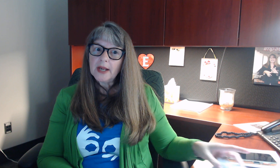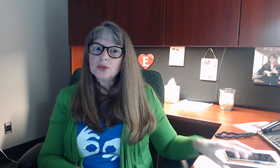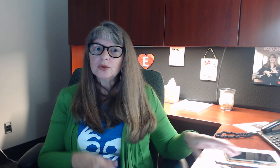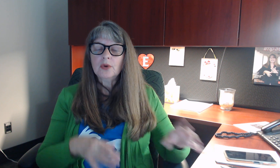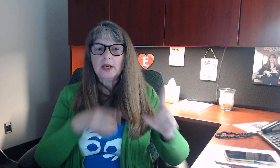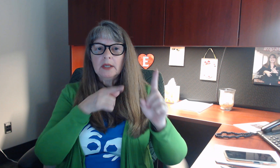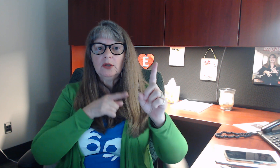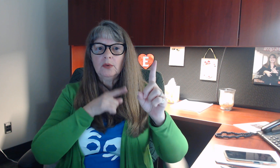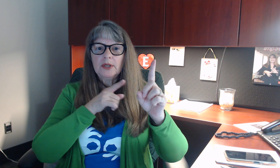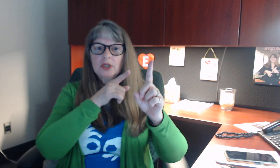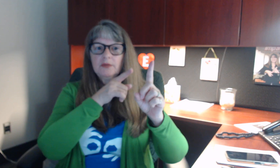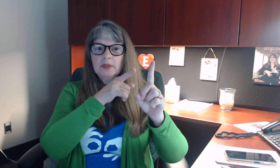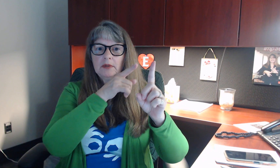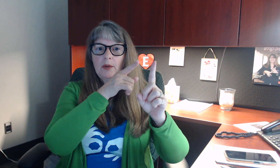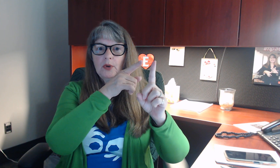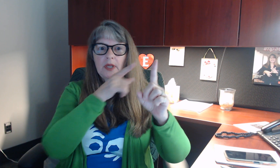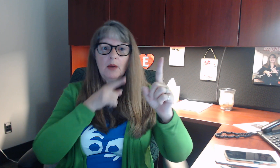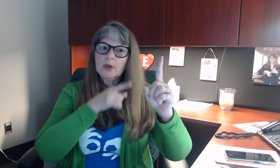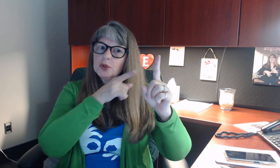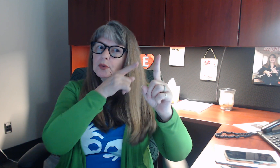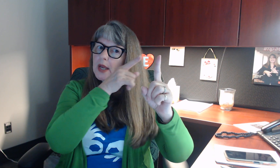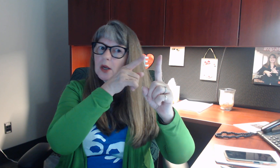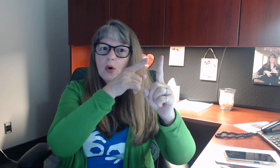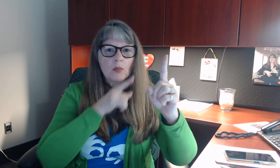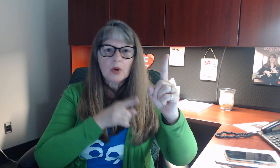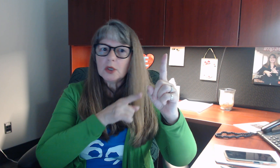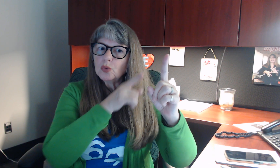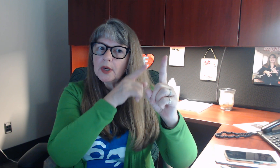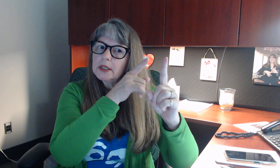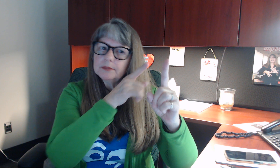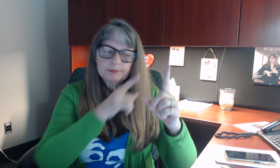to achieve it. I'm working toward that goal. I'm working toward it.